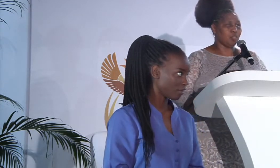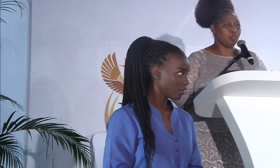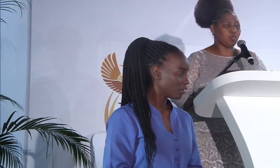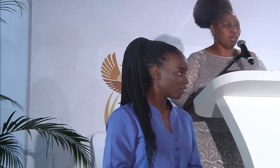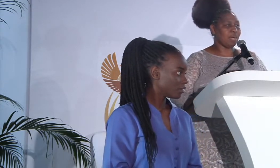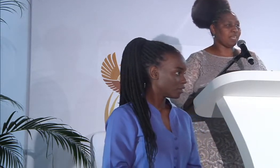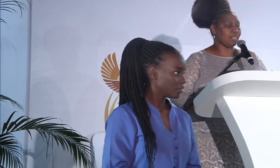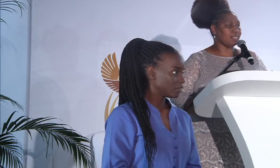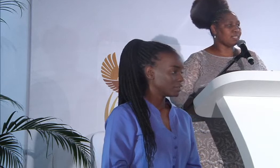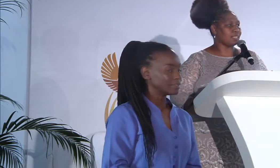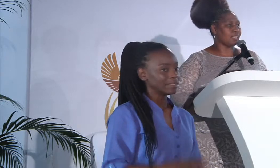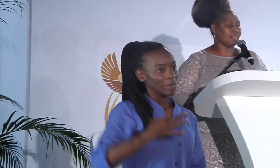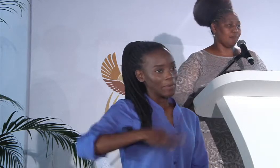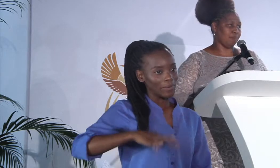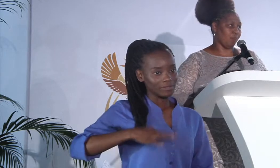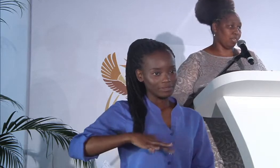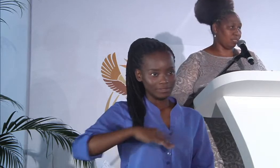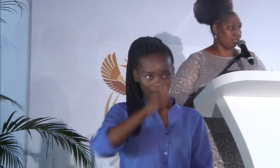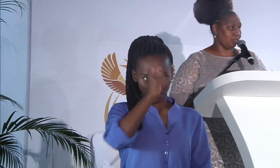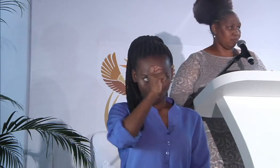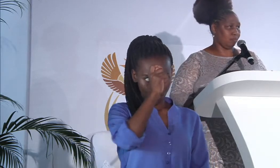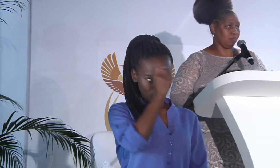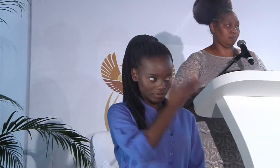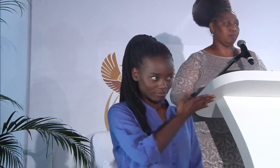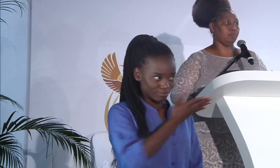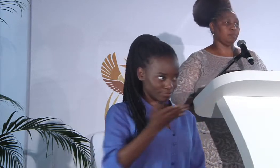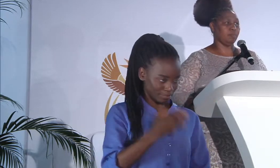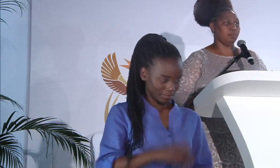To ama girls and ama boys,